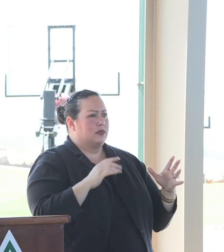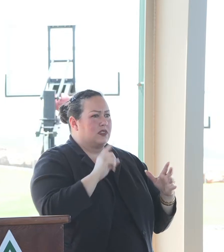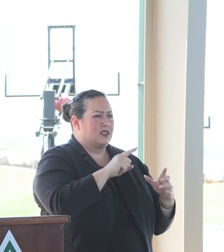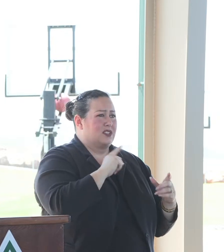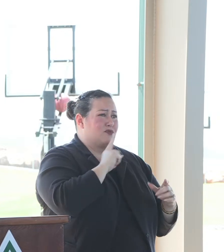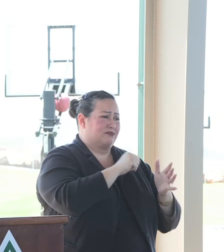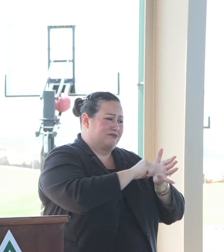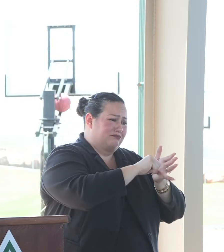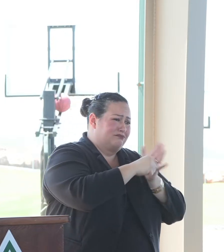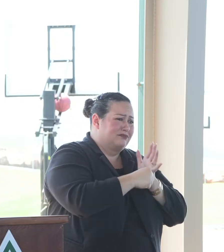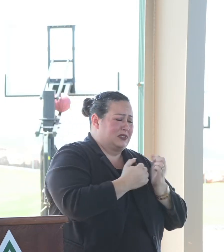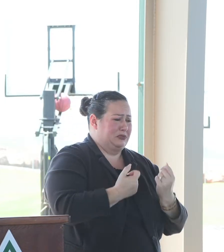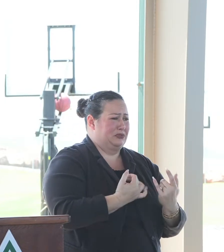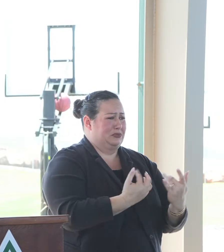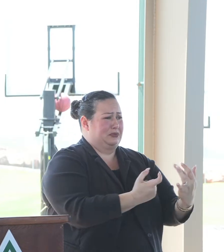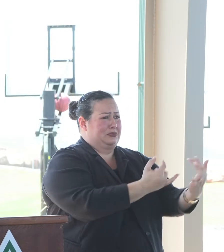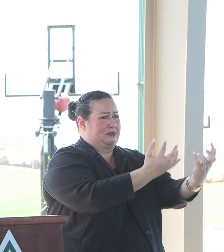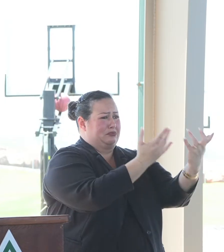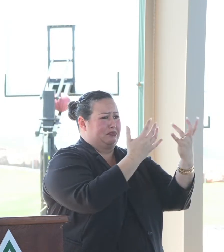under intense heat and